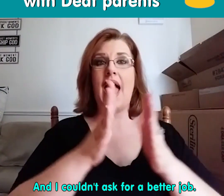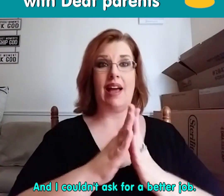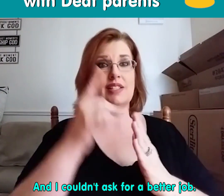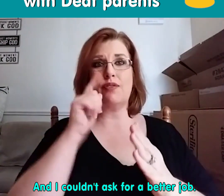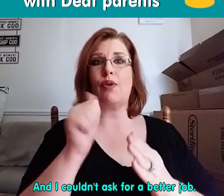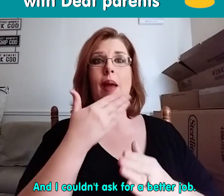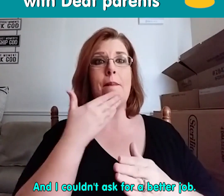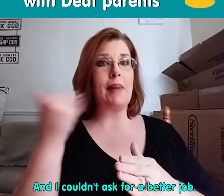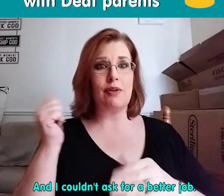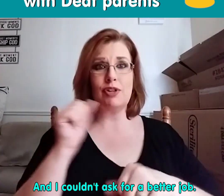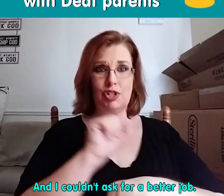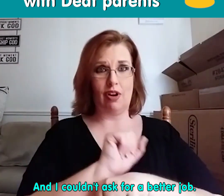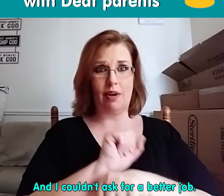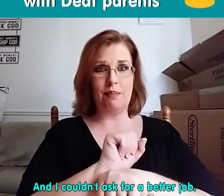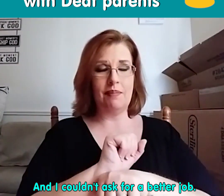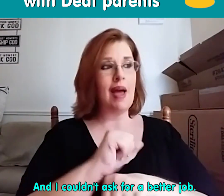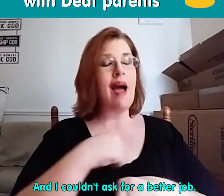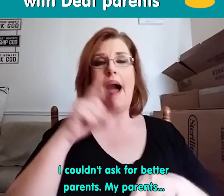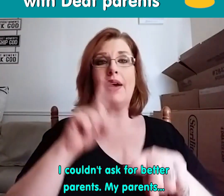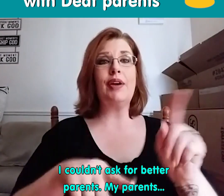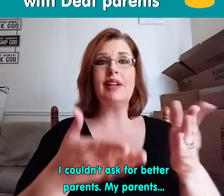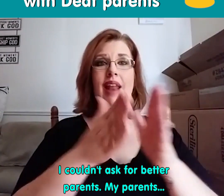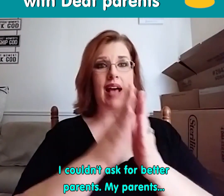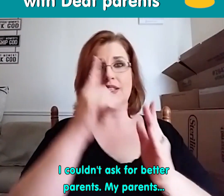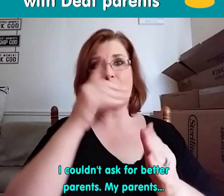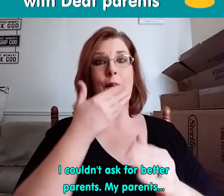had deaf parents. And